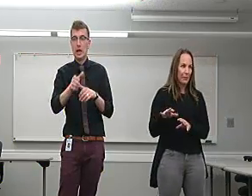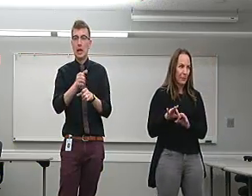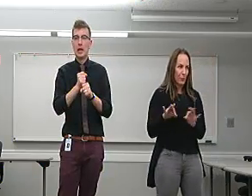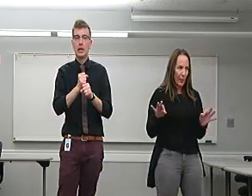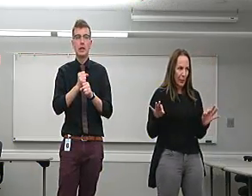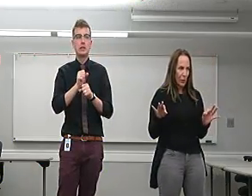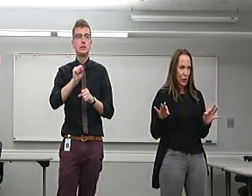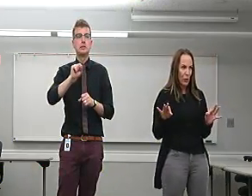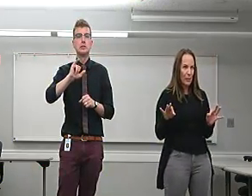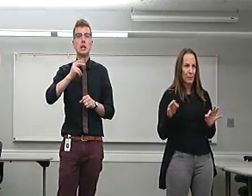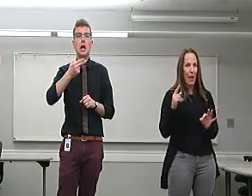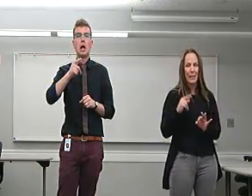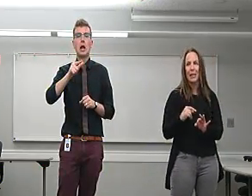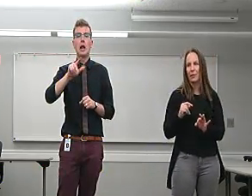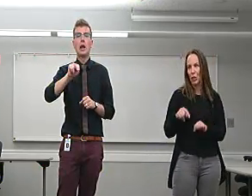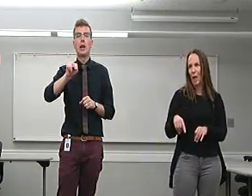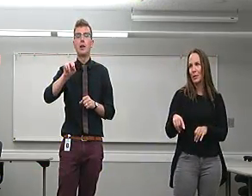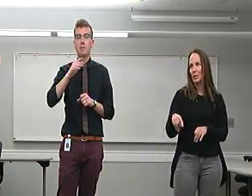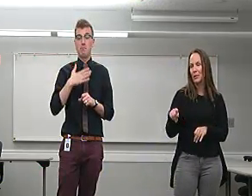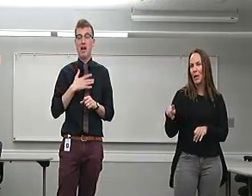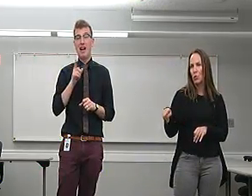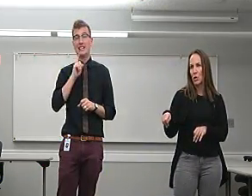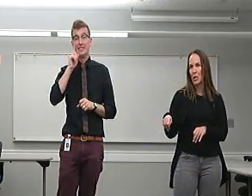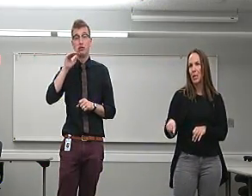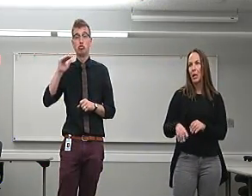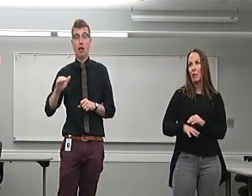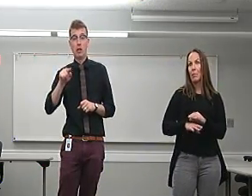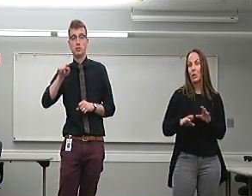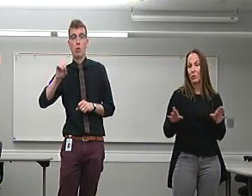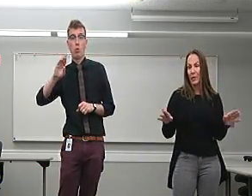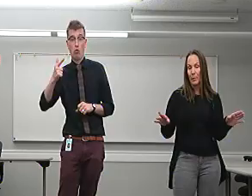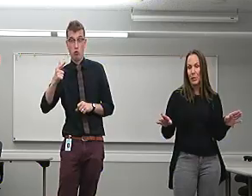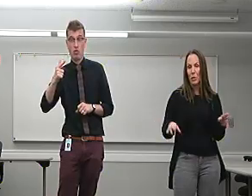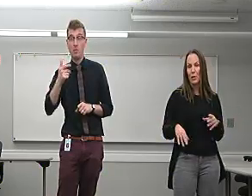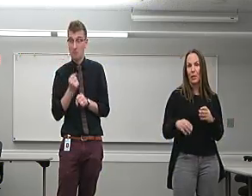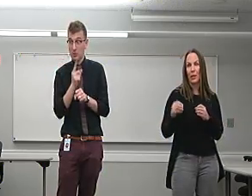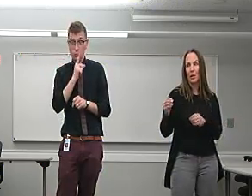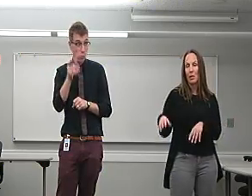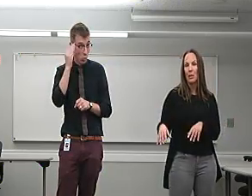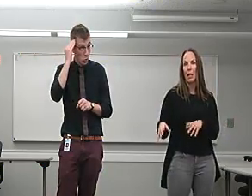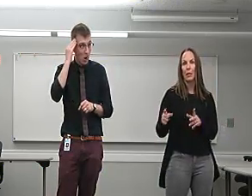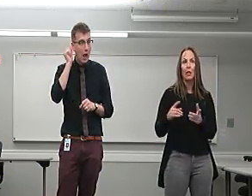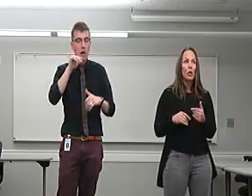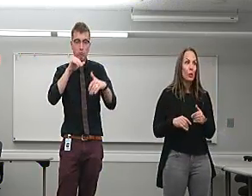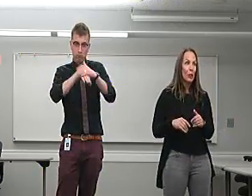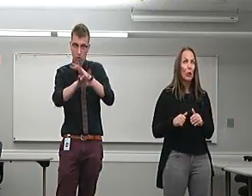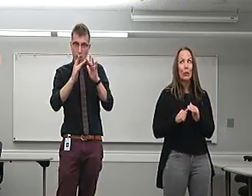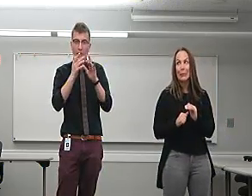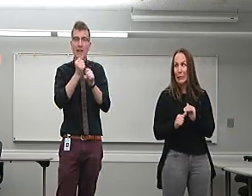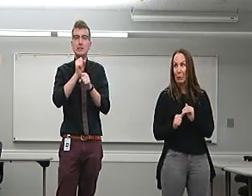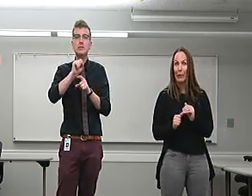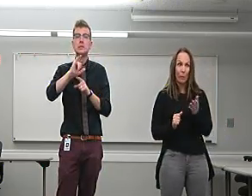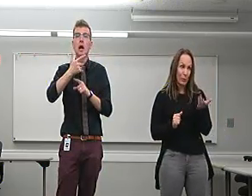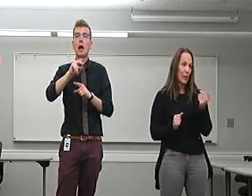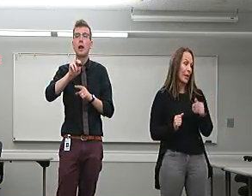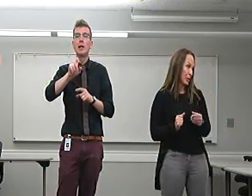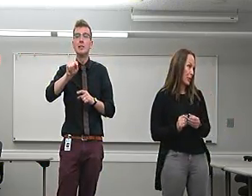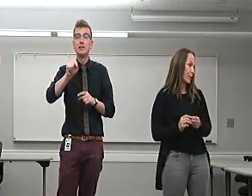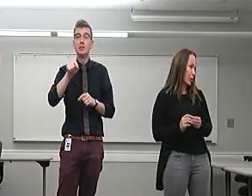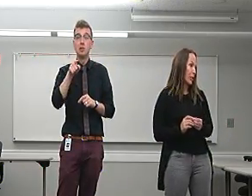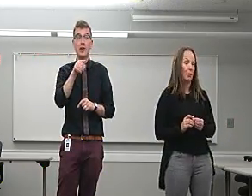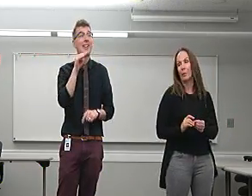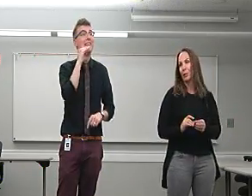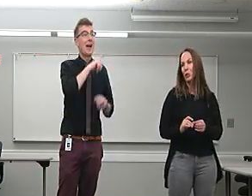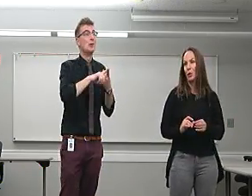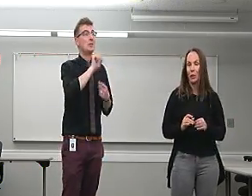that mydeafchild.org? Make sure families know they can get online. You can learn in secret when you lie to your speech therapist. You can learn